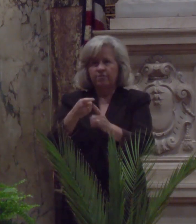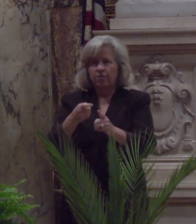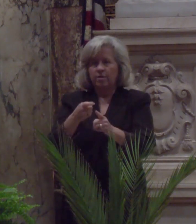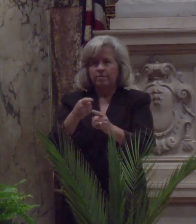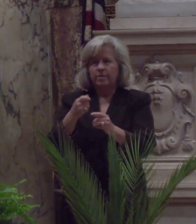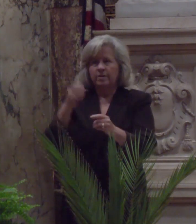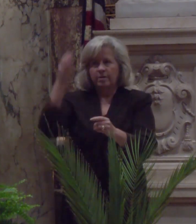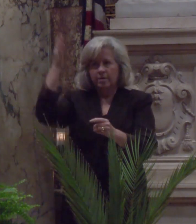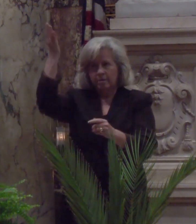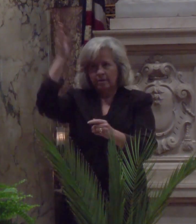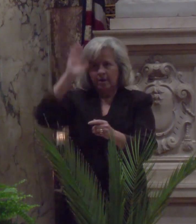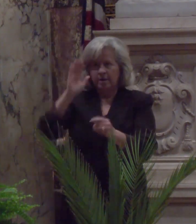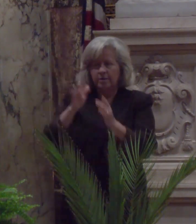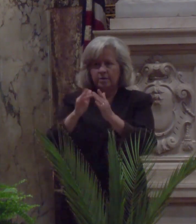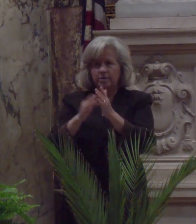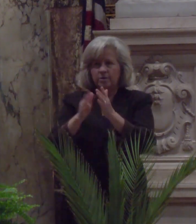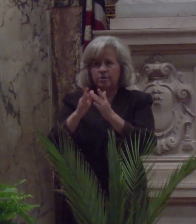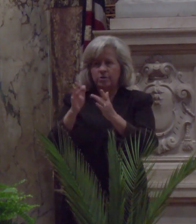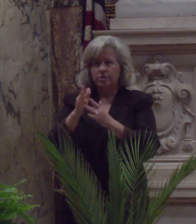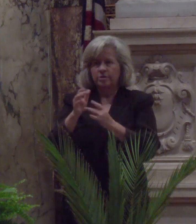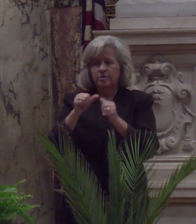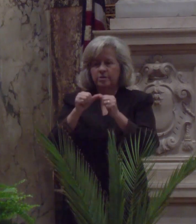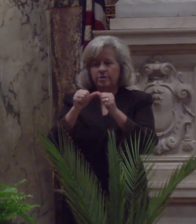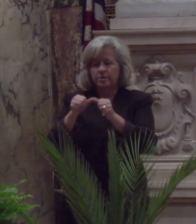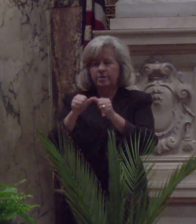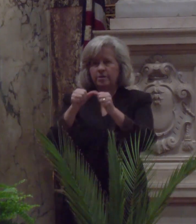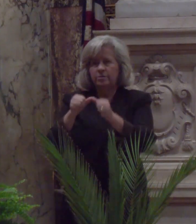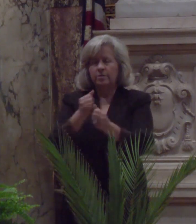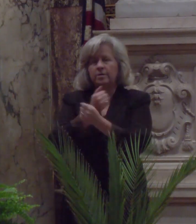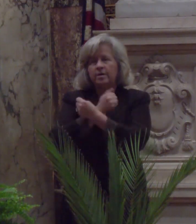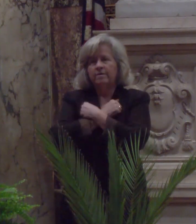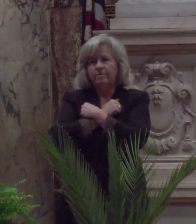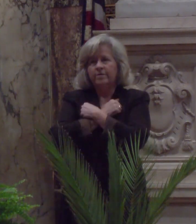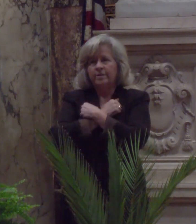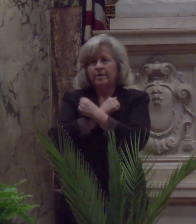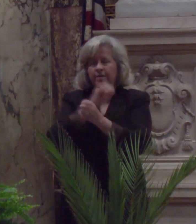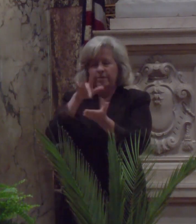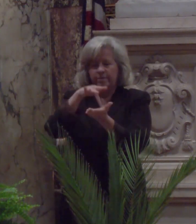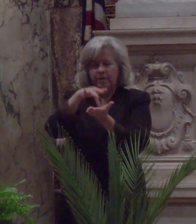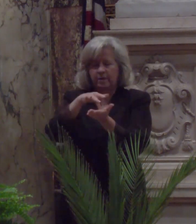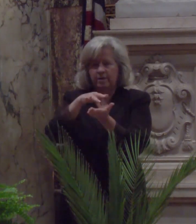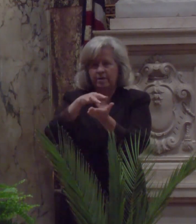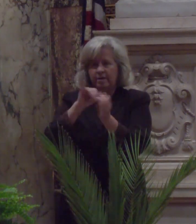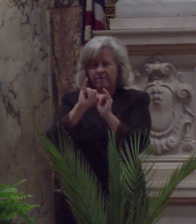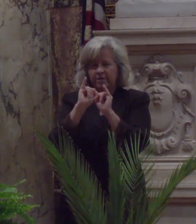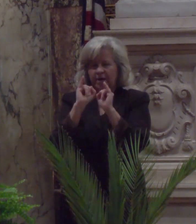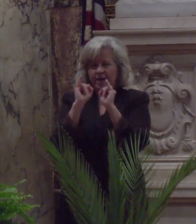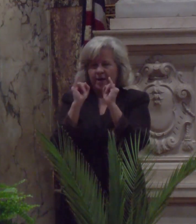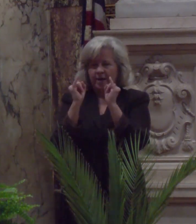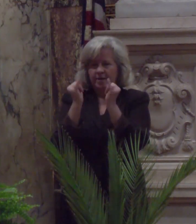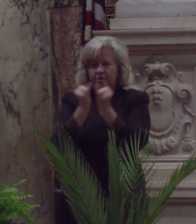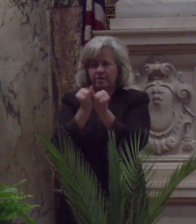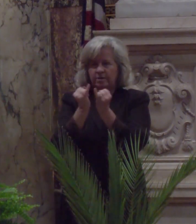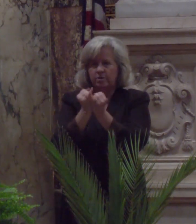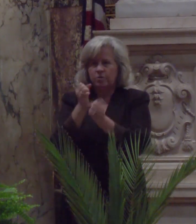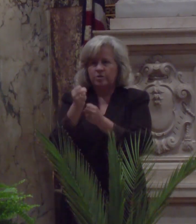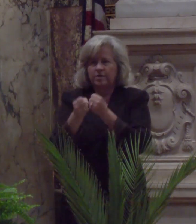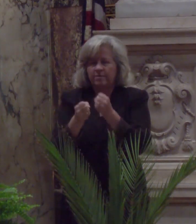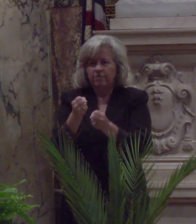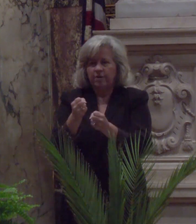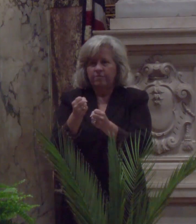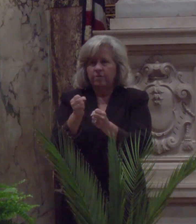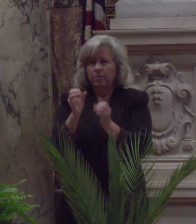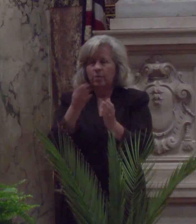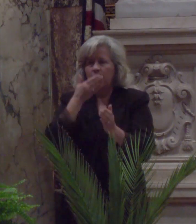redeeming love. Pope Francis continues, in the midst of isolation, when we are suffering from a lack of tenderness